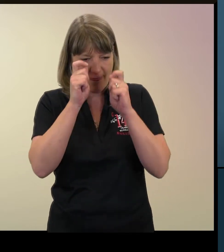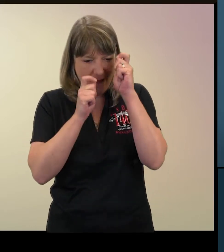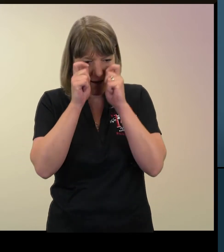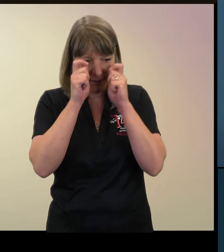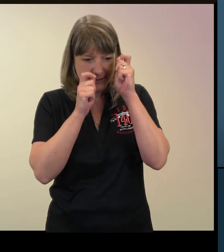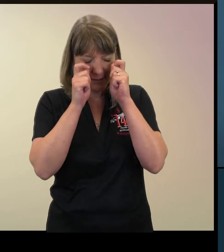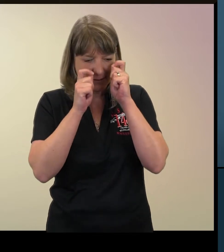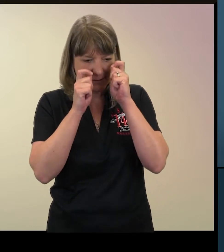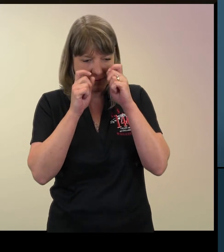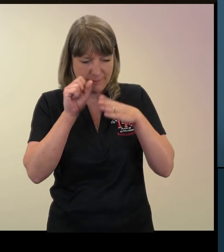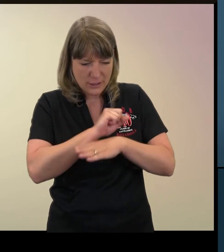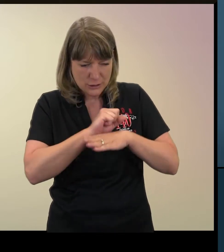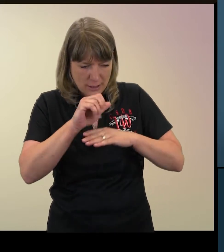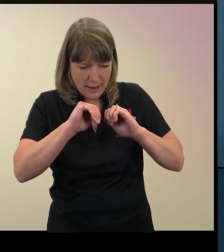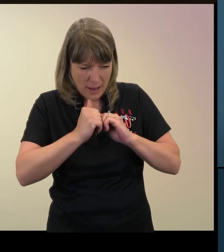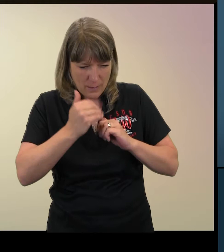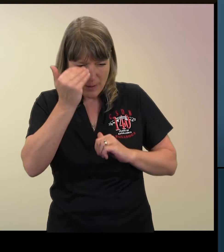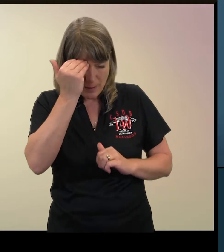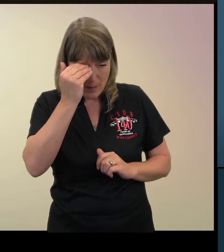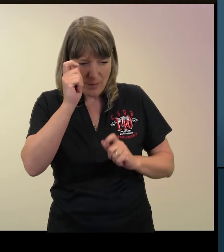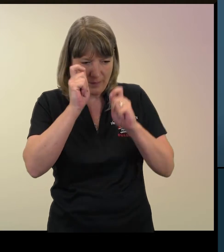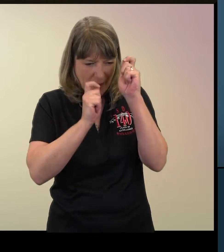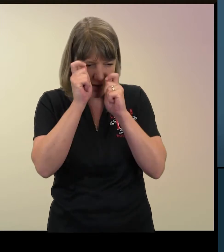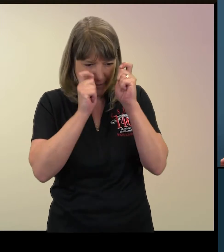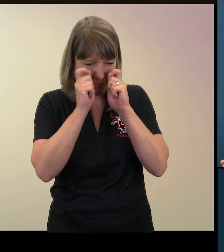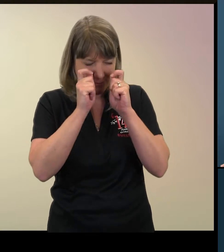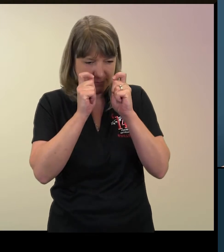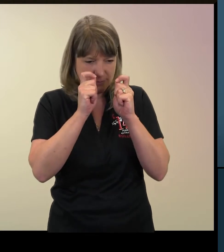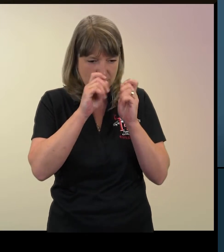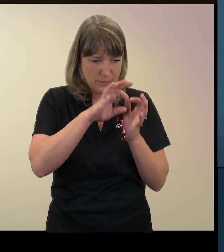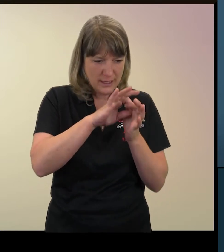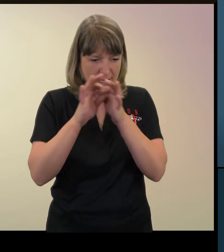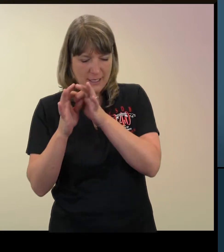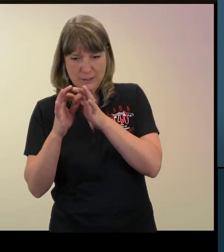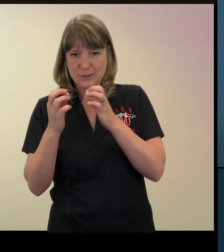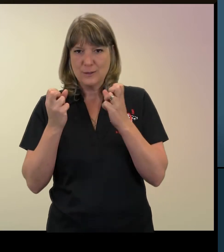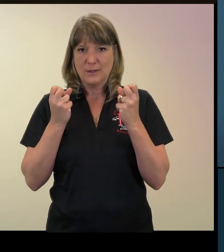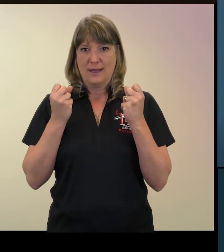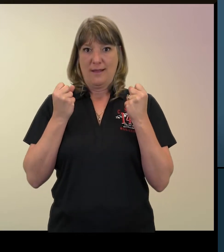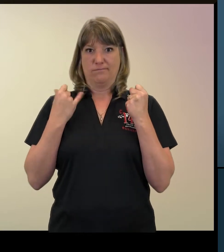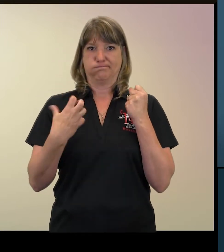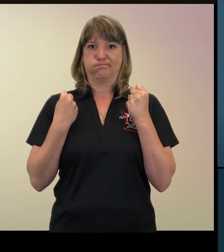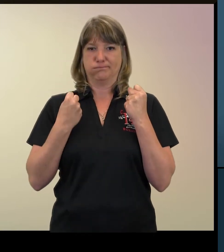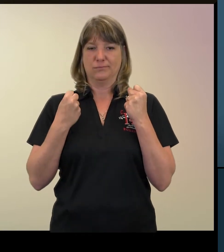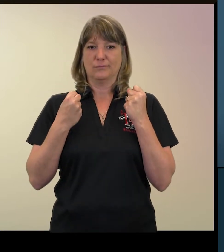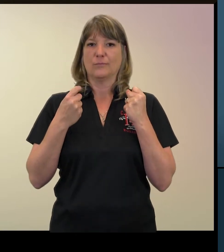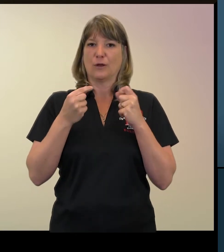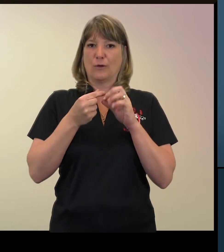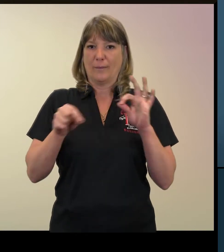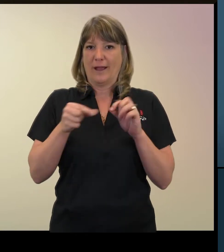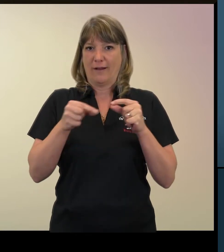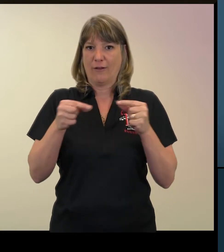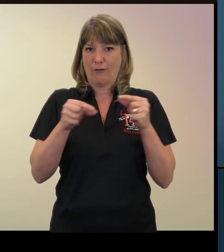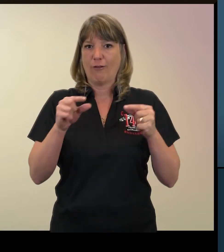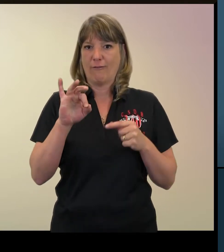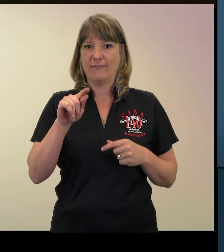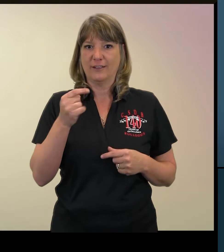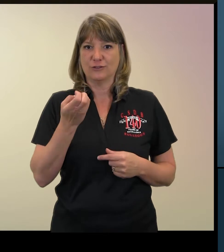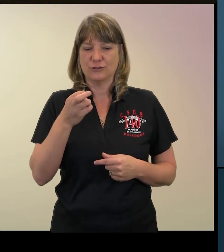distinguish that function, and how do we distinguish that from those ASL grammatical